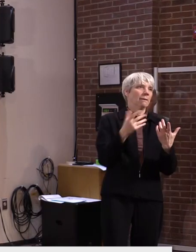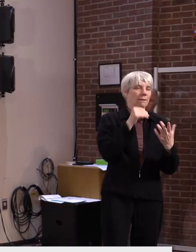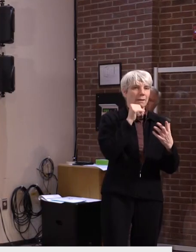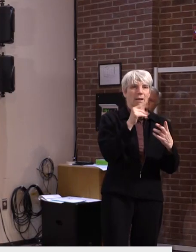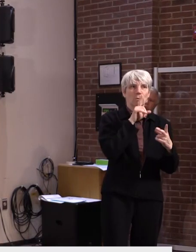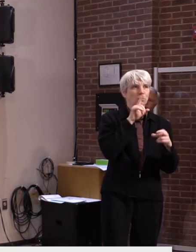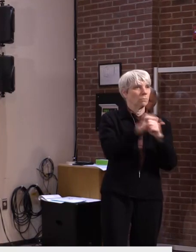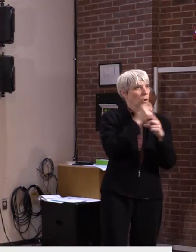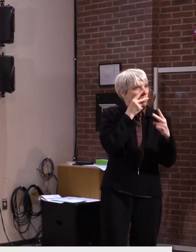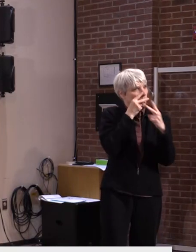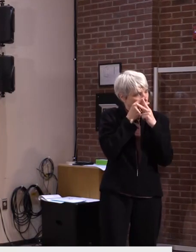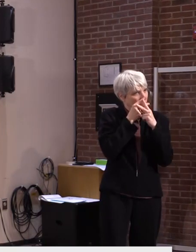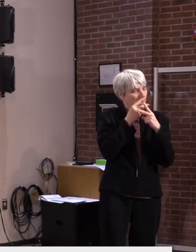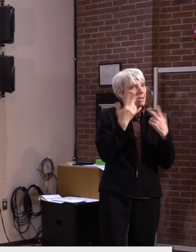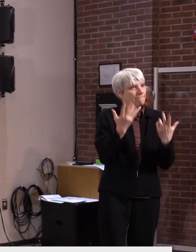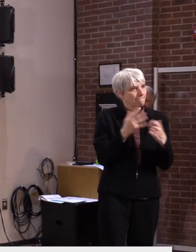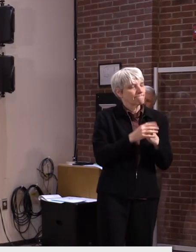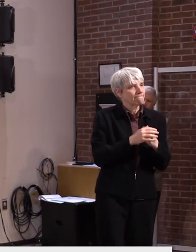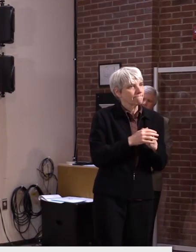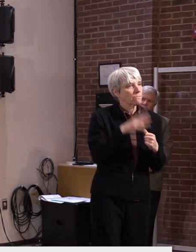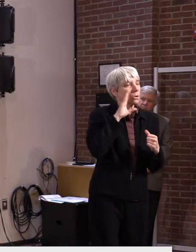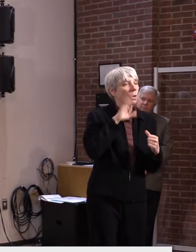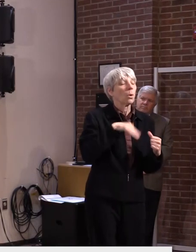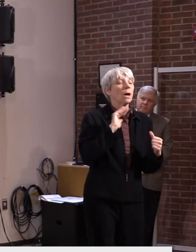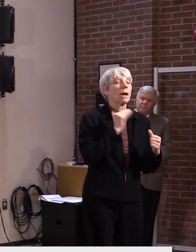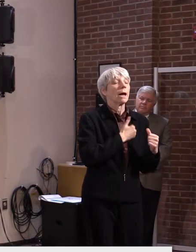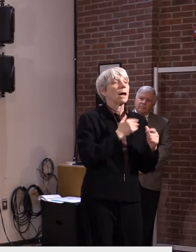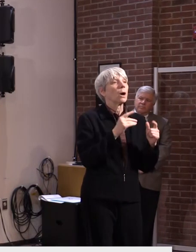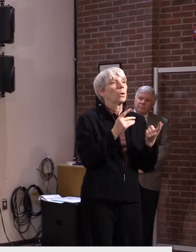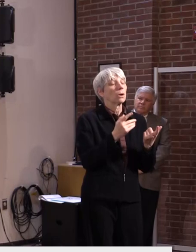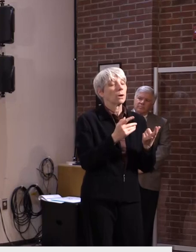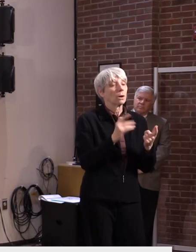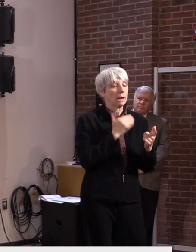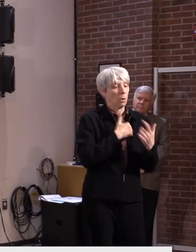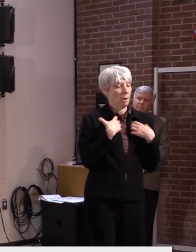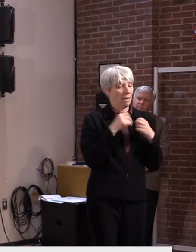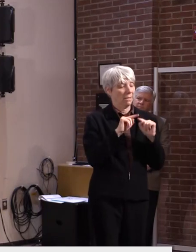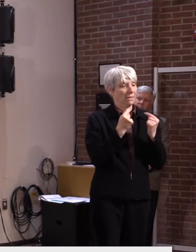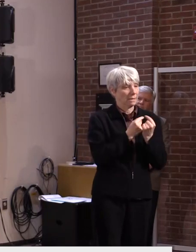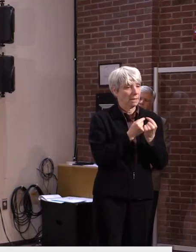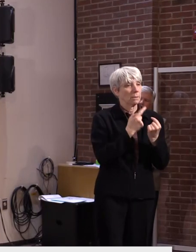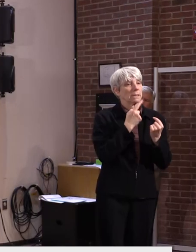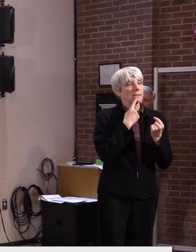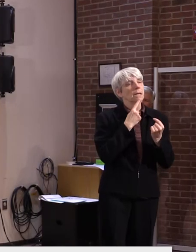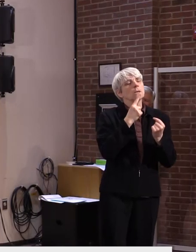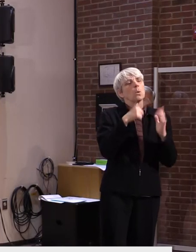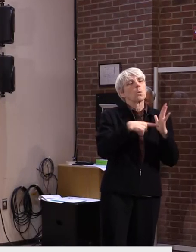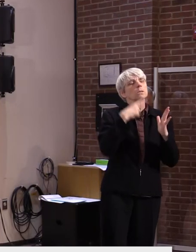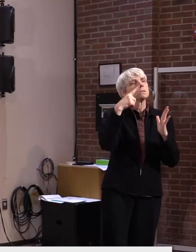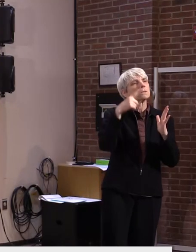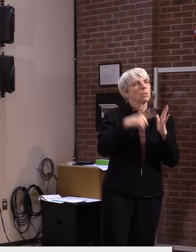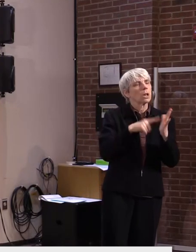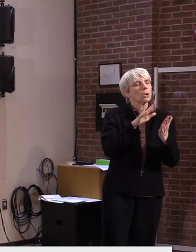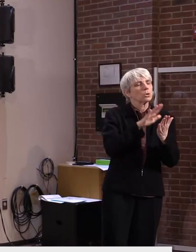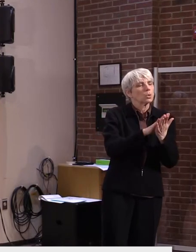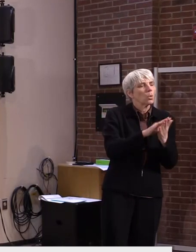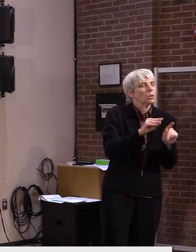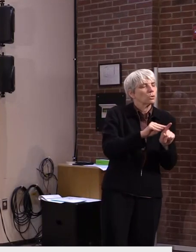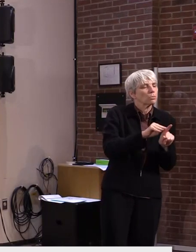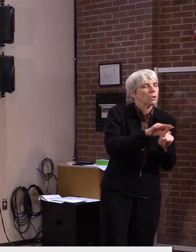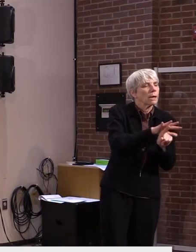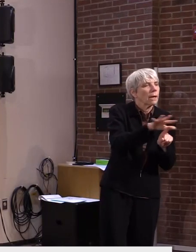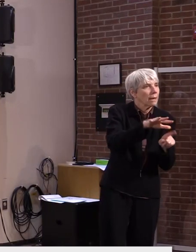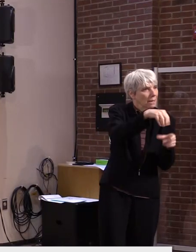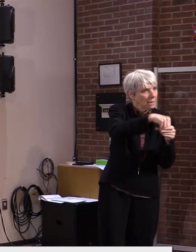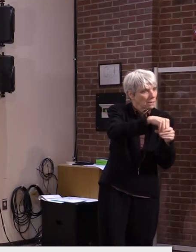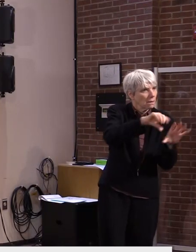that although we do see transfer of cases inside a school, for the most part, cases are being brought from their communities into the school.